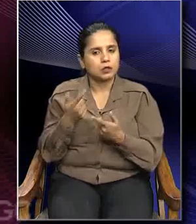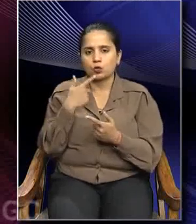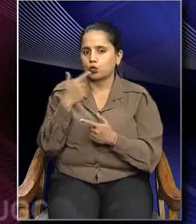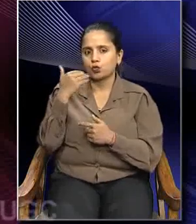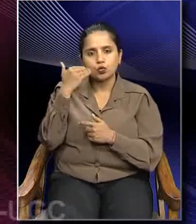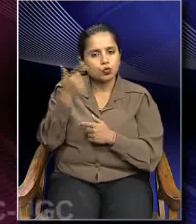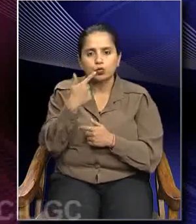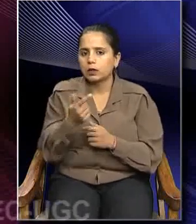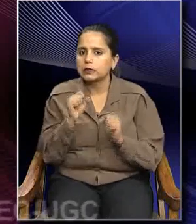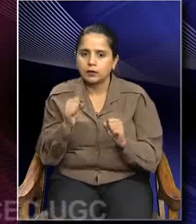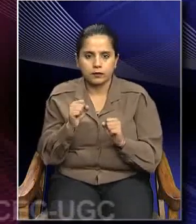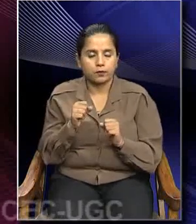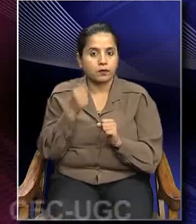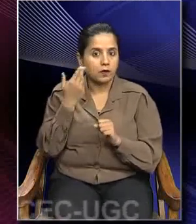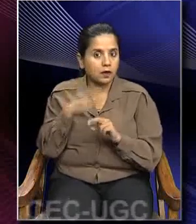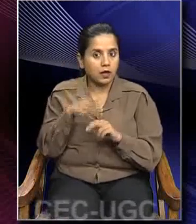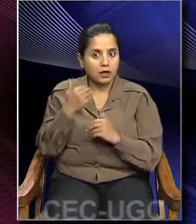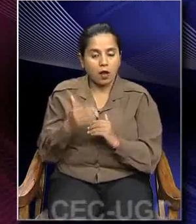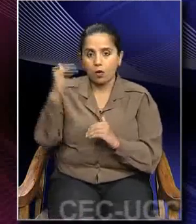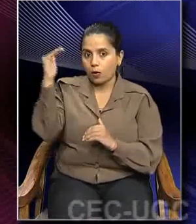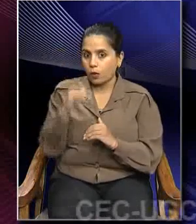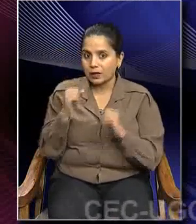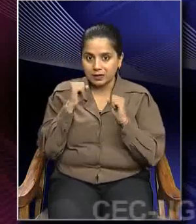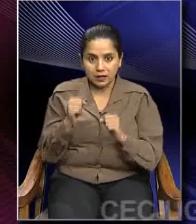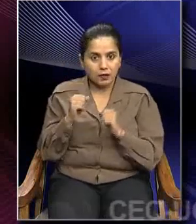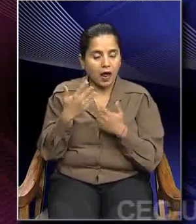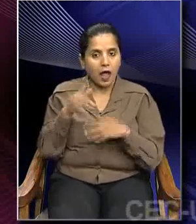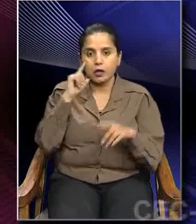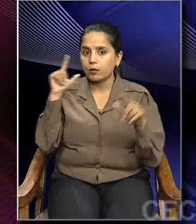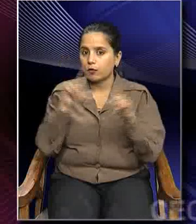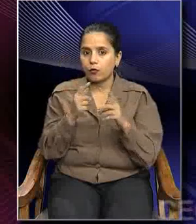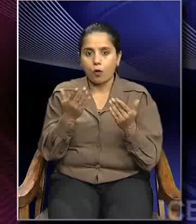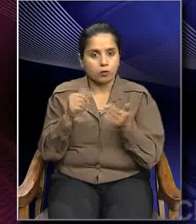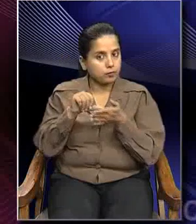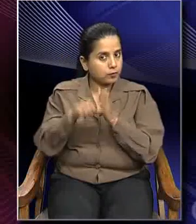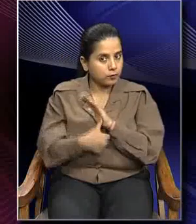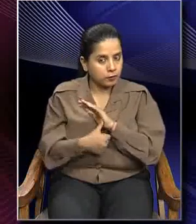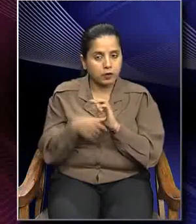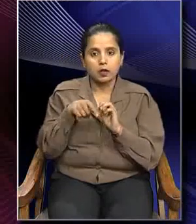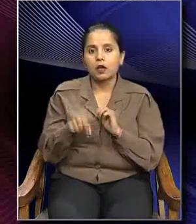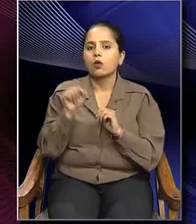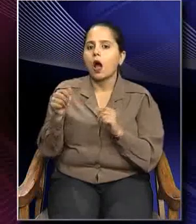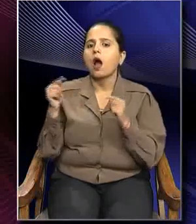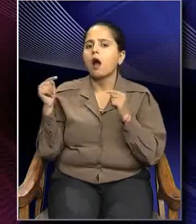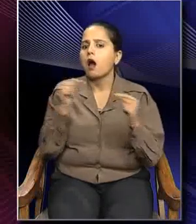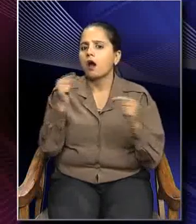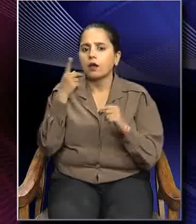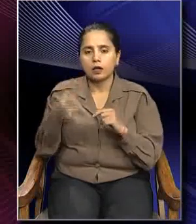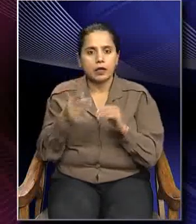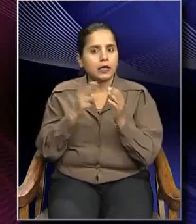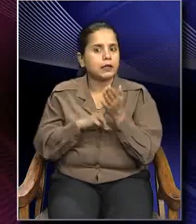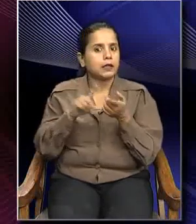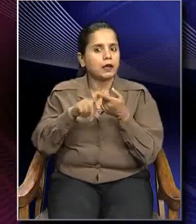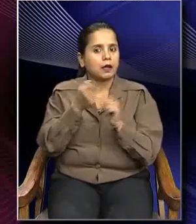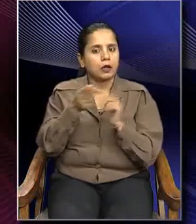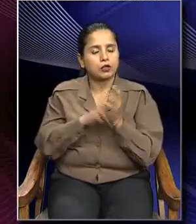So, since it cannot be reduced to any other praman, it is then argued that negation is an